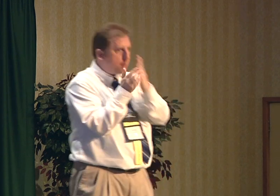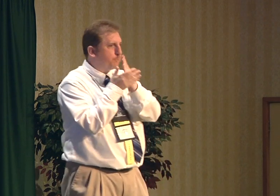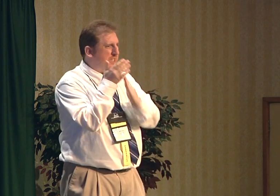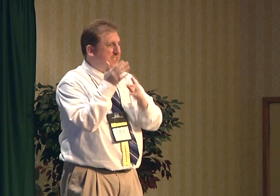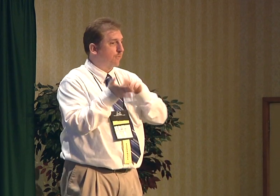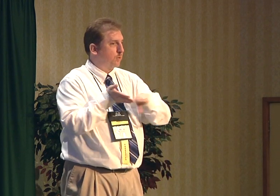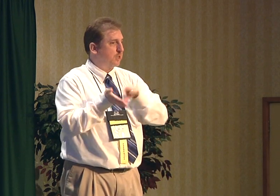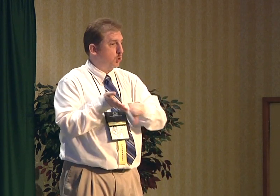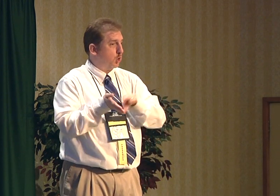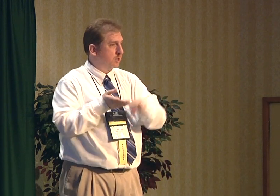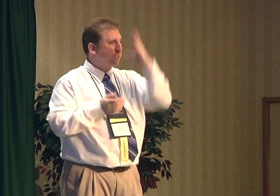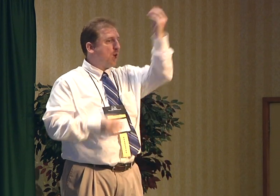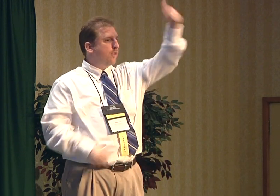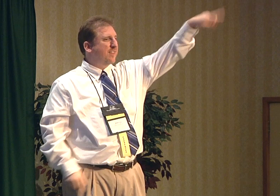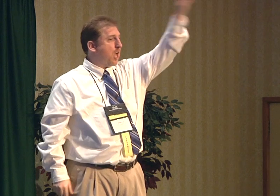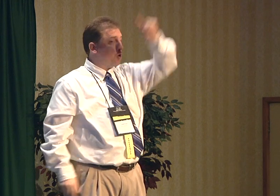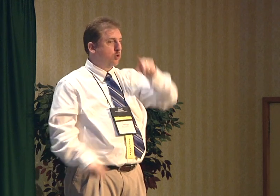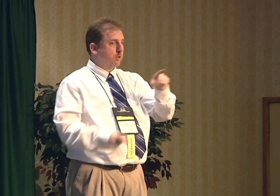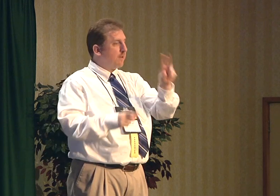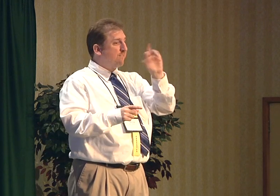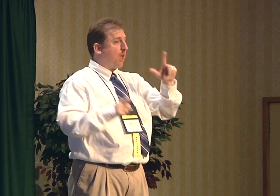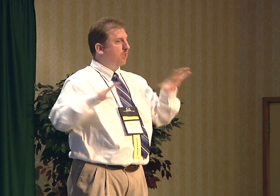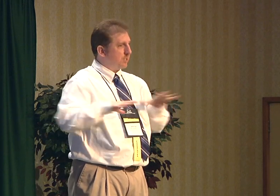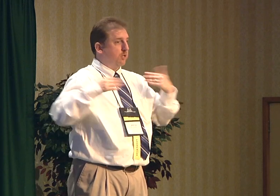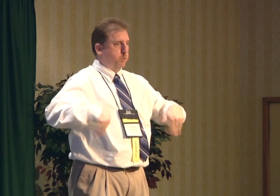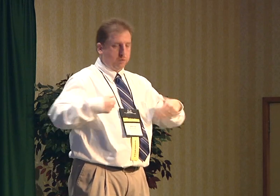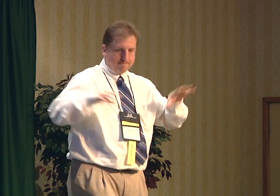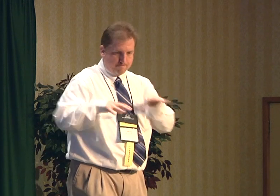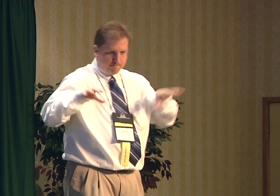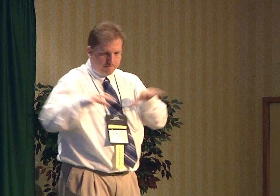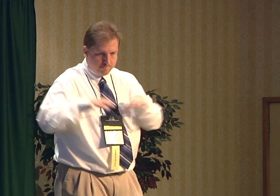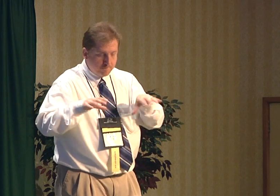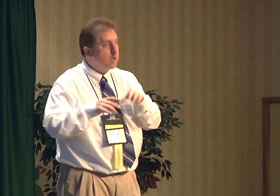Right, it's not, because that's only one small piece of the research.